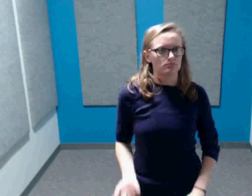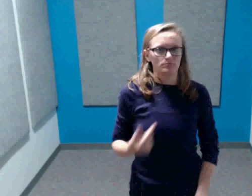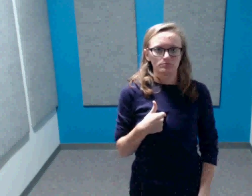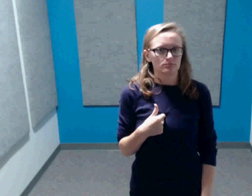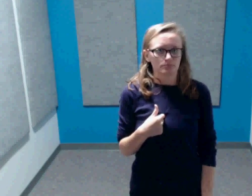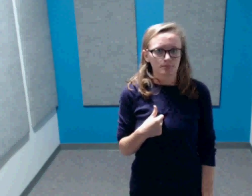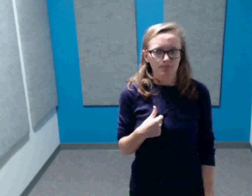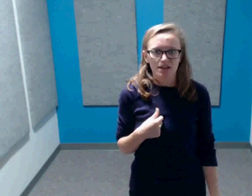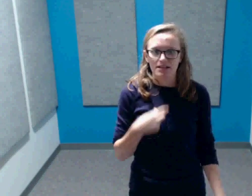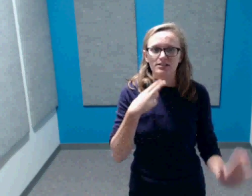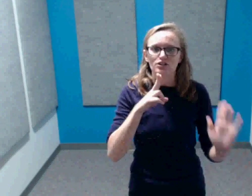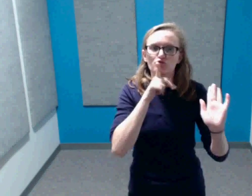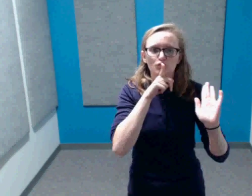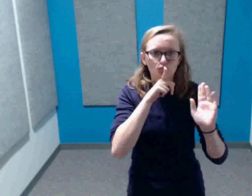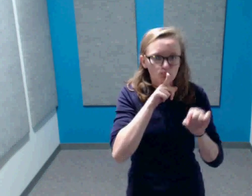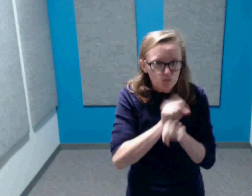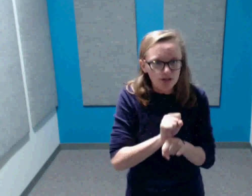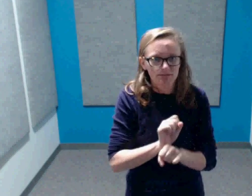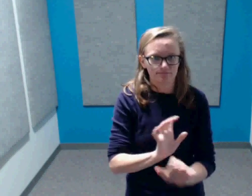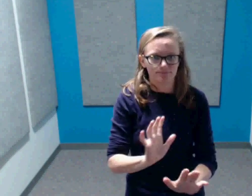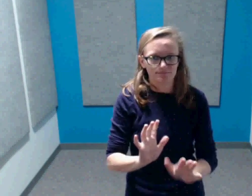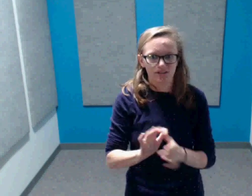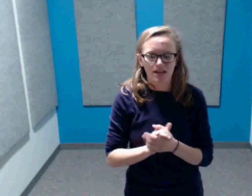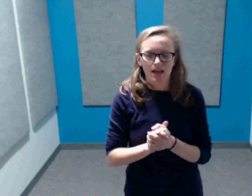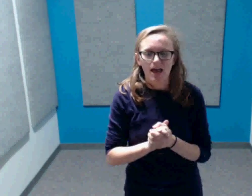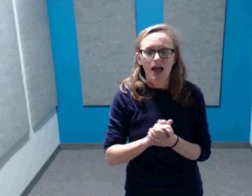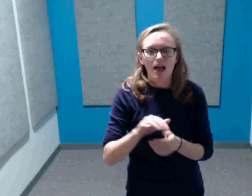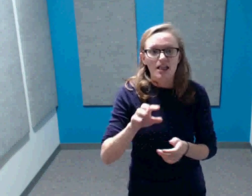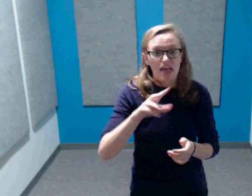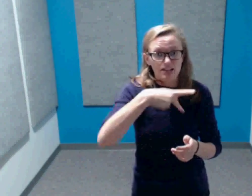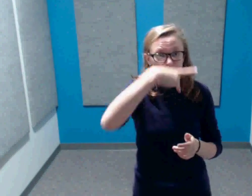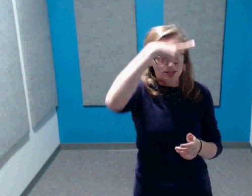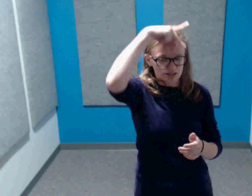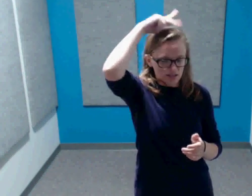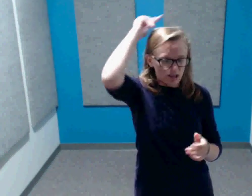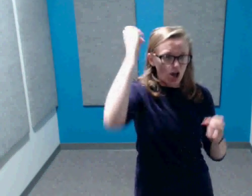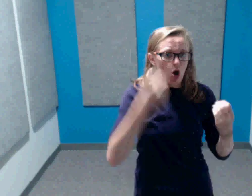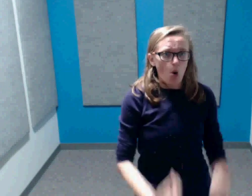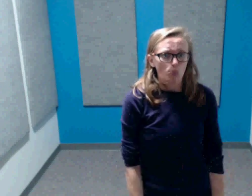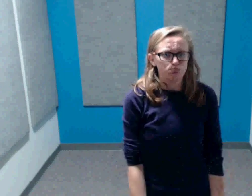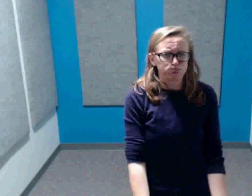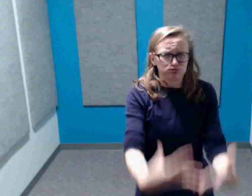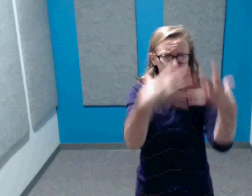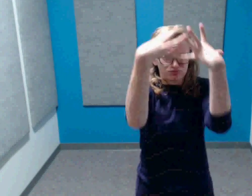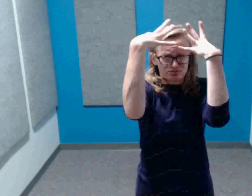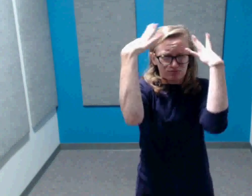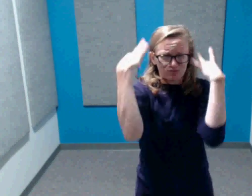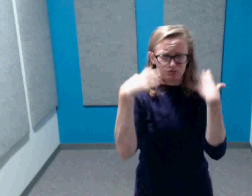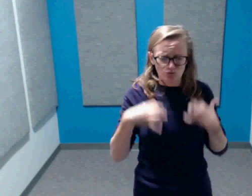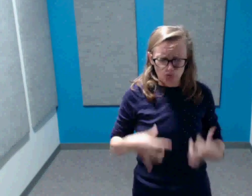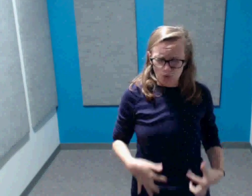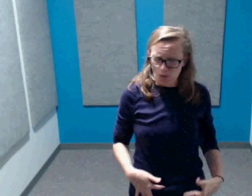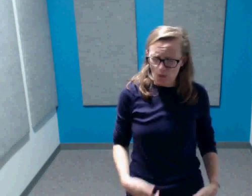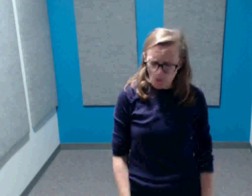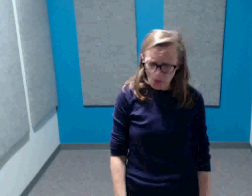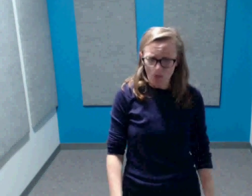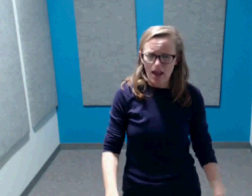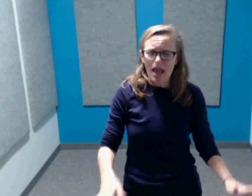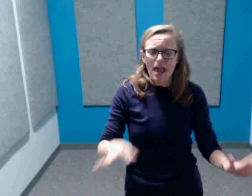documented. That skunk sprayed skunk juice all over me. Now, listen, it doesn't smell anything like you think it's going to